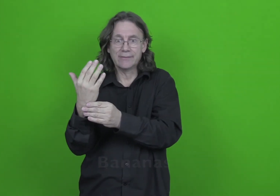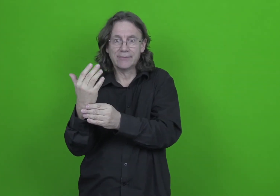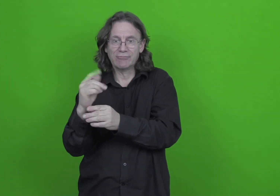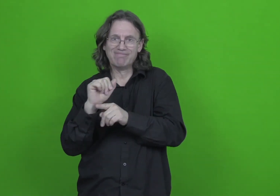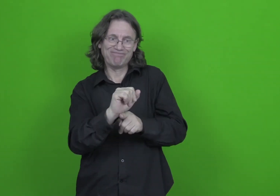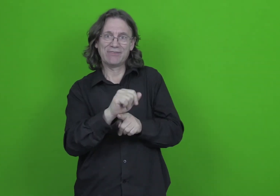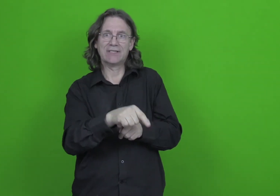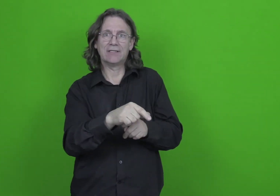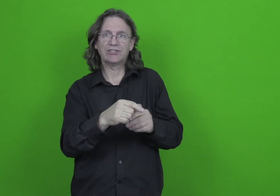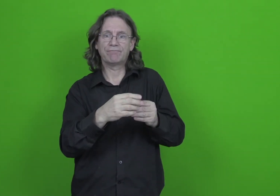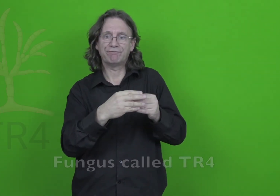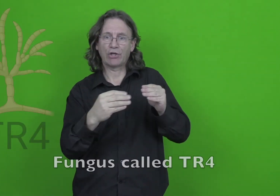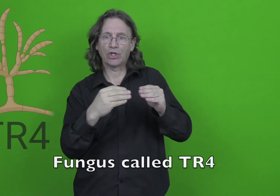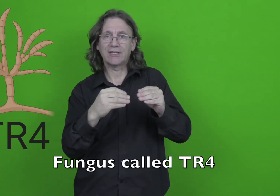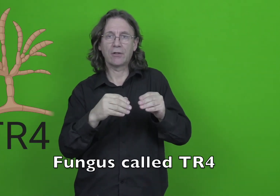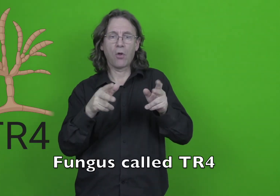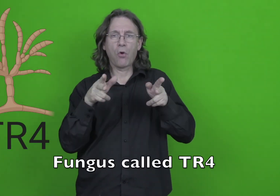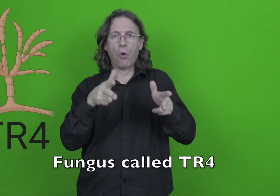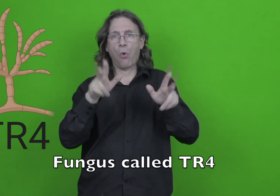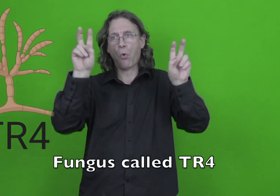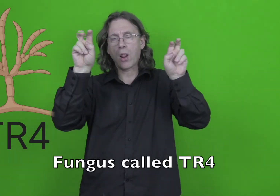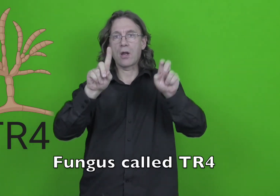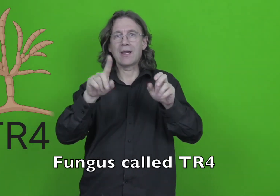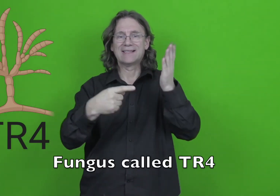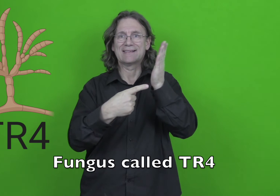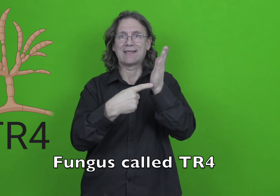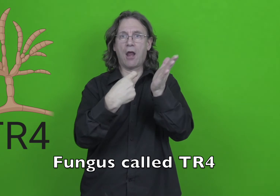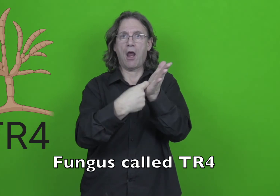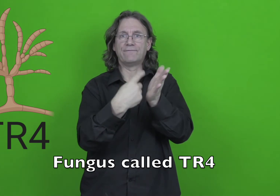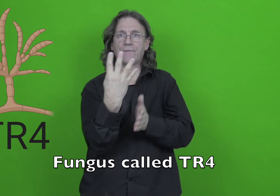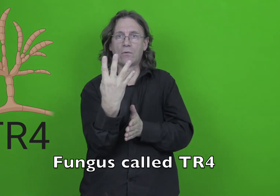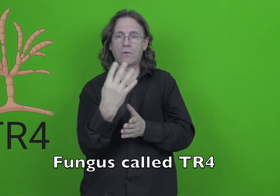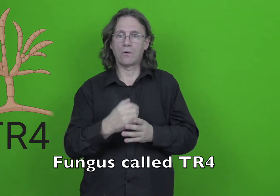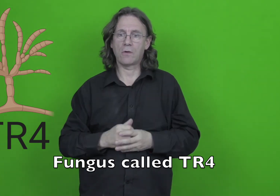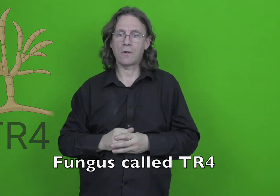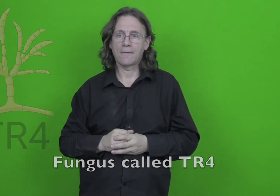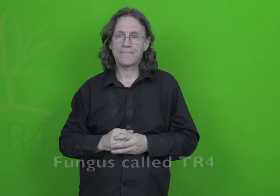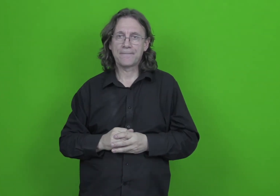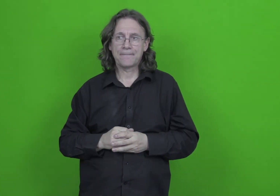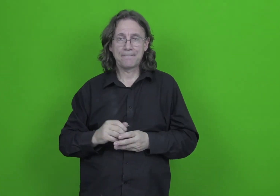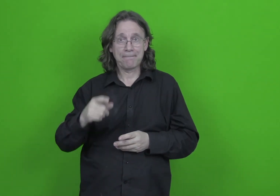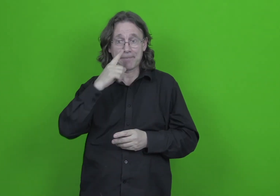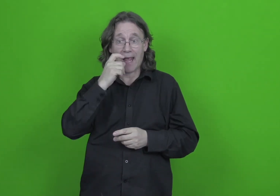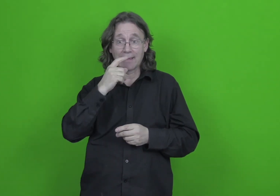a variety of banana that is resistant to the TR4 strain of Fusarium,